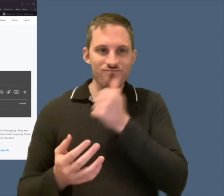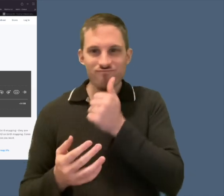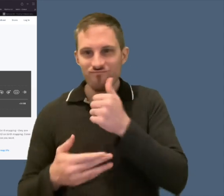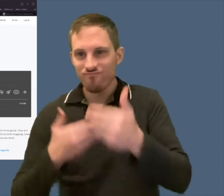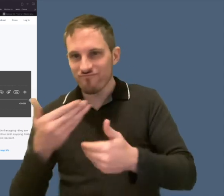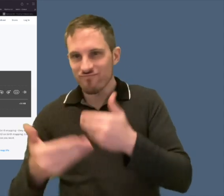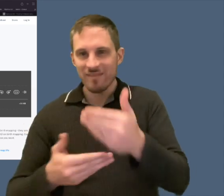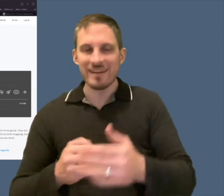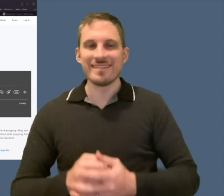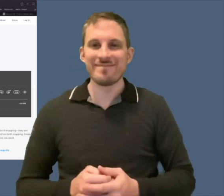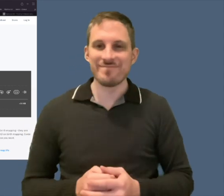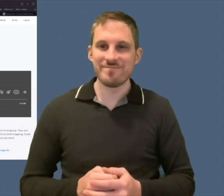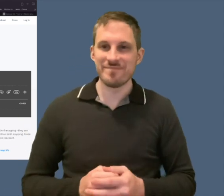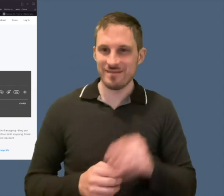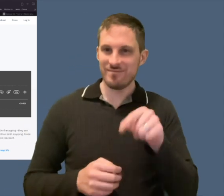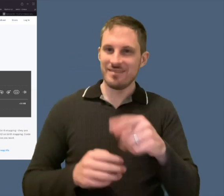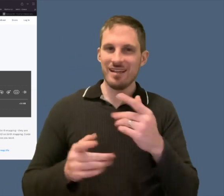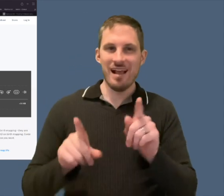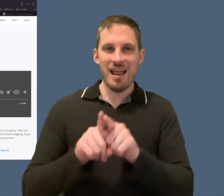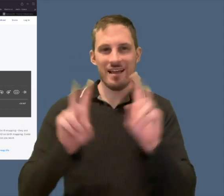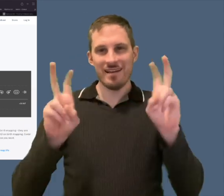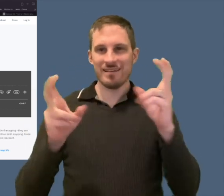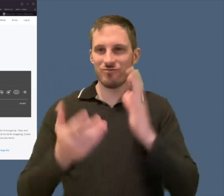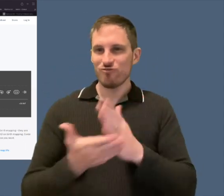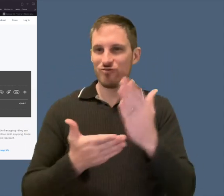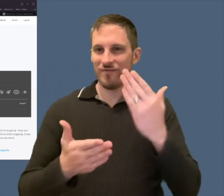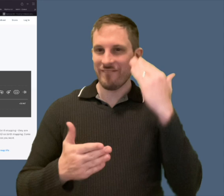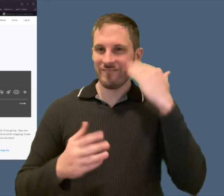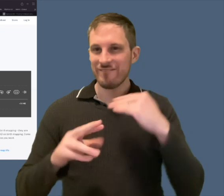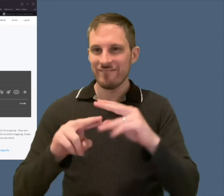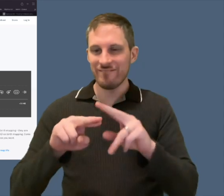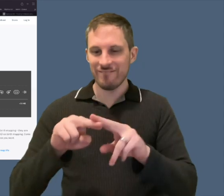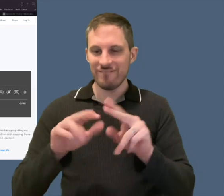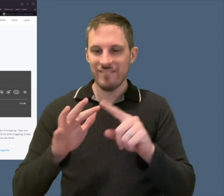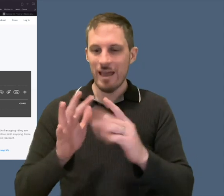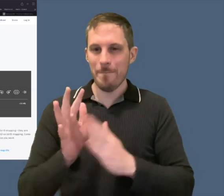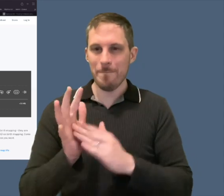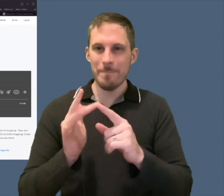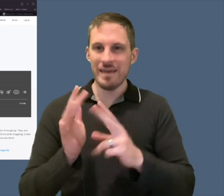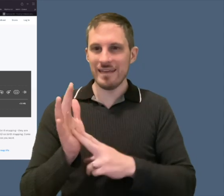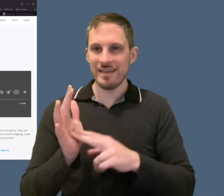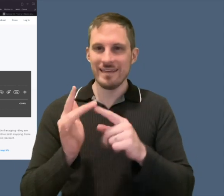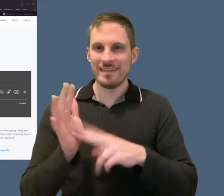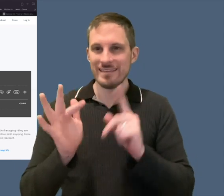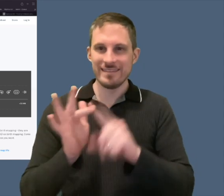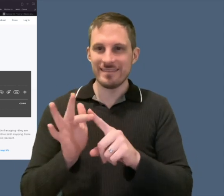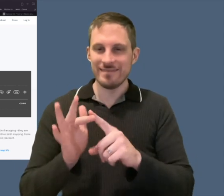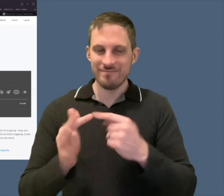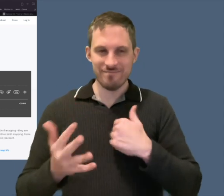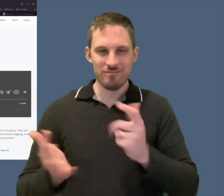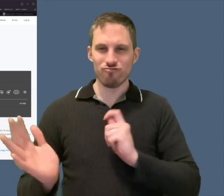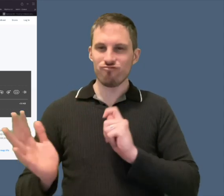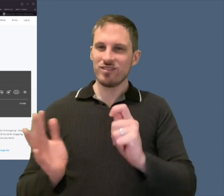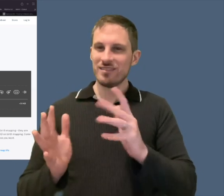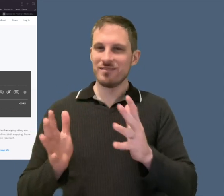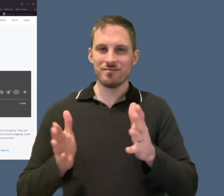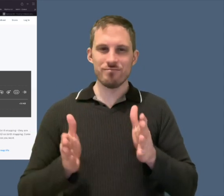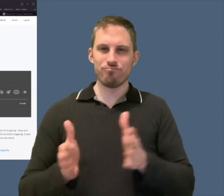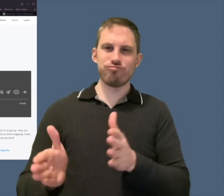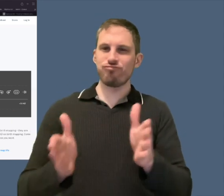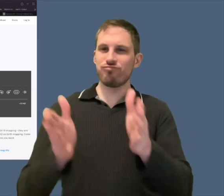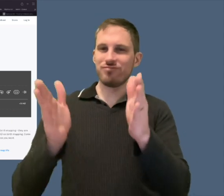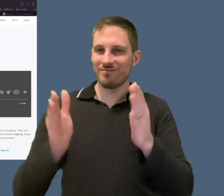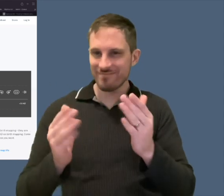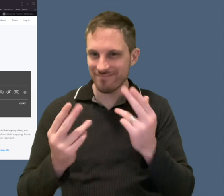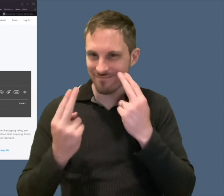life now. Like, this is the feminine. I sit in the trust. I trust. We know what we're talking about. I don't need a plan.